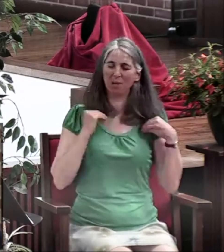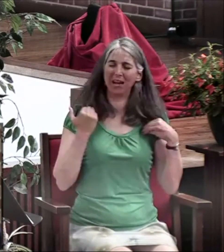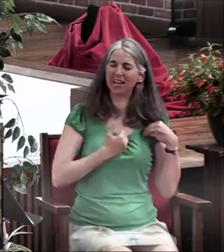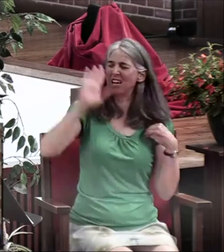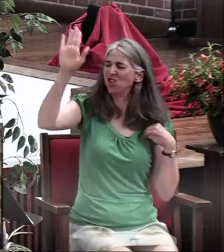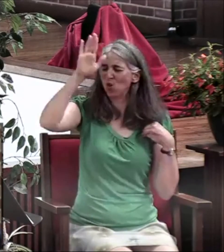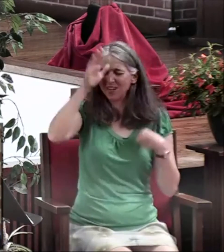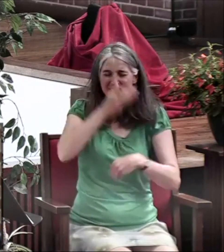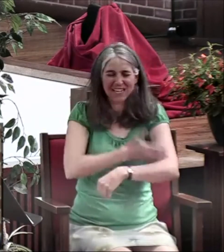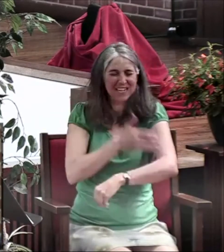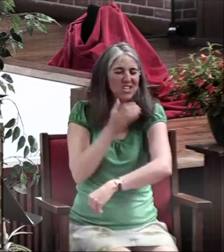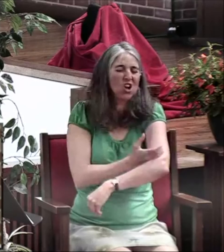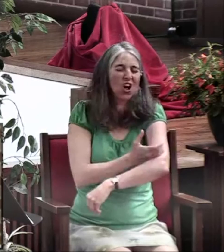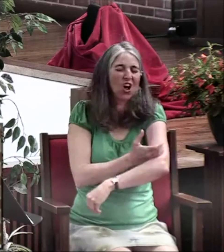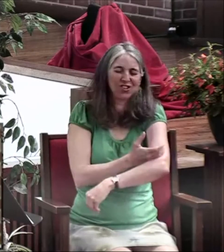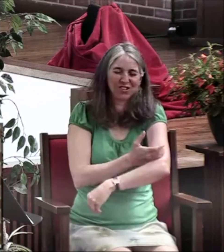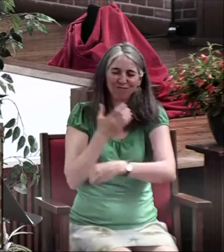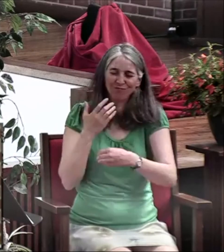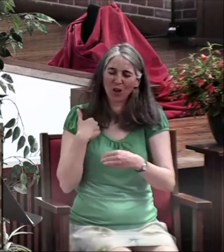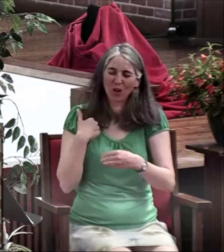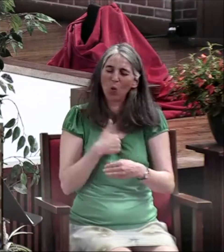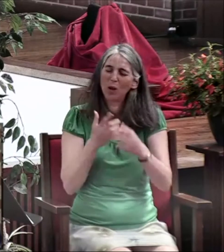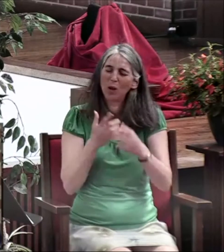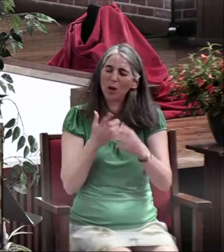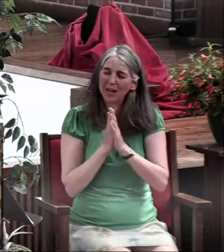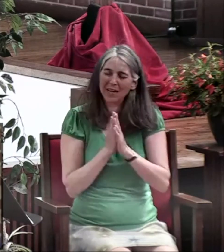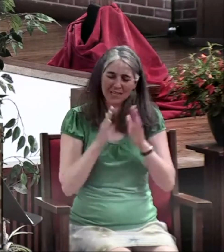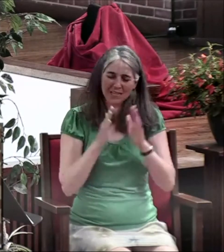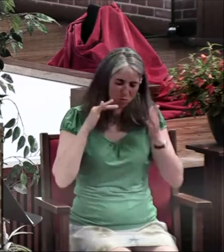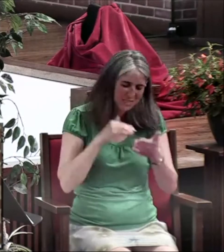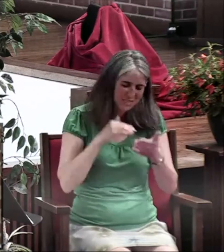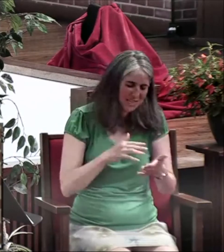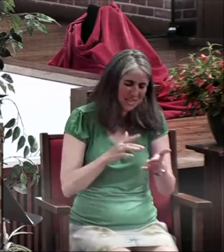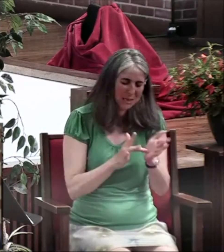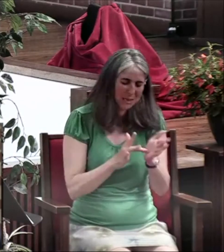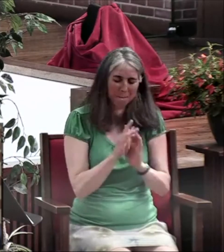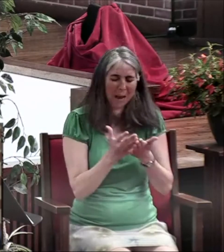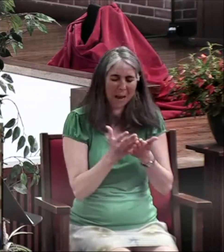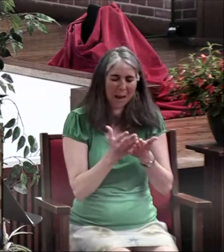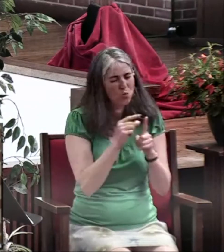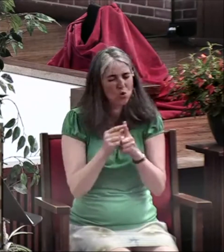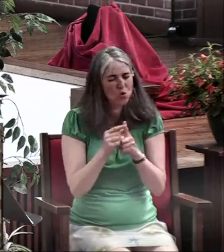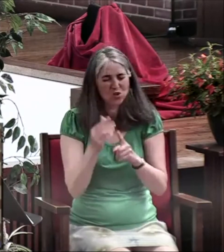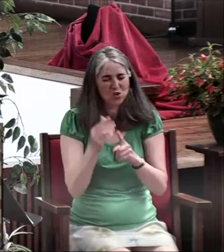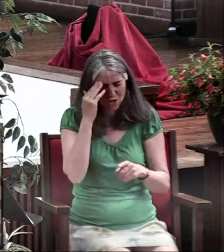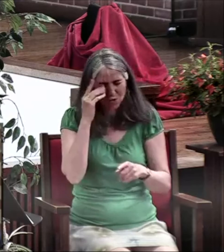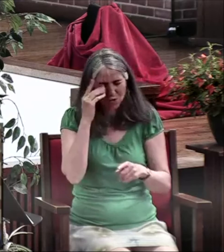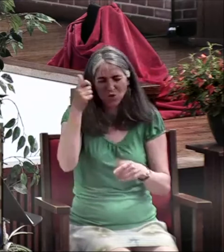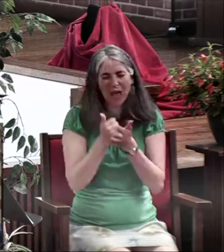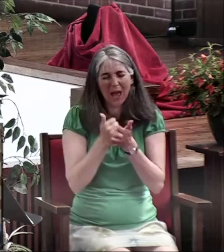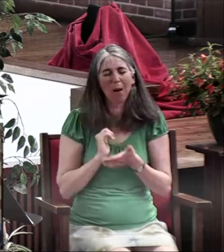daughters. And Lord, we pray that as we look at these words, these familiar words, you'll bring to our